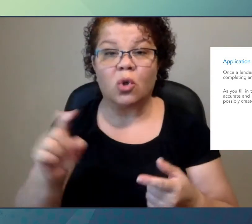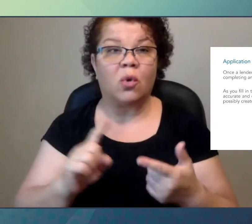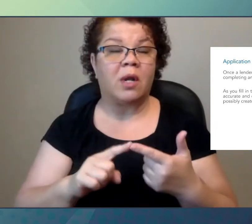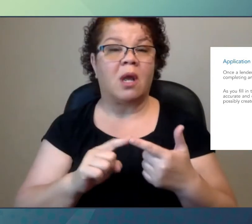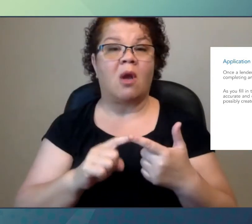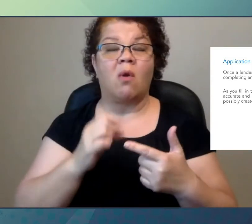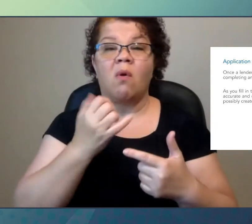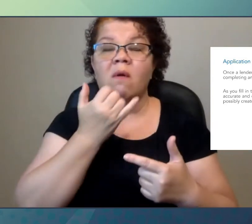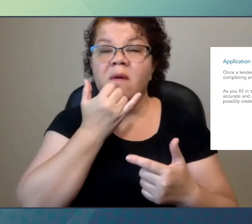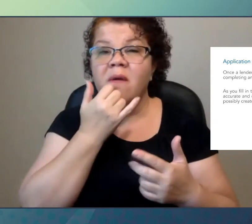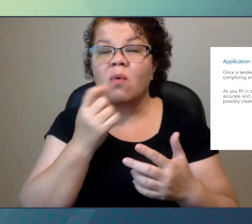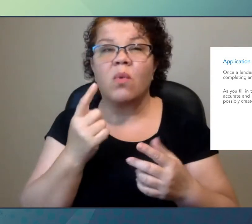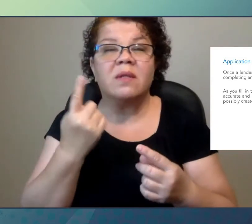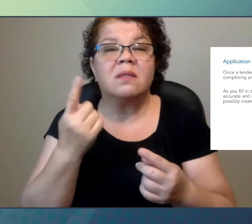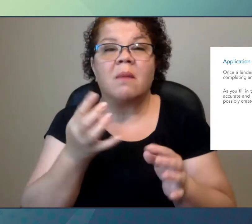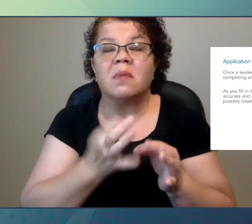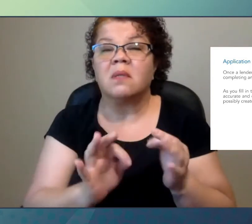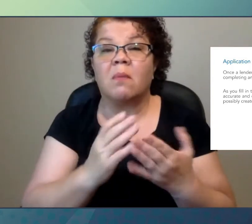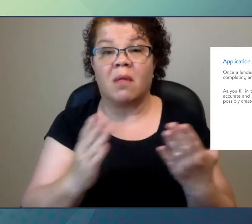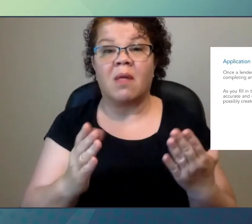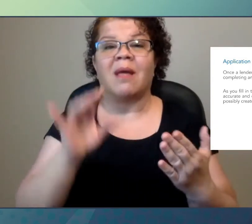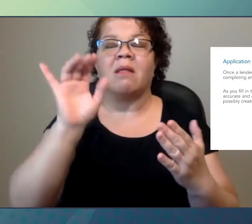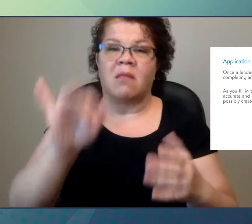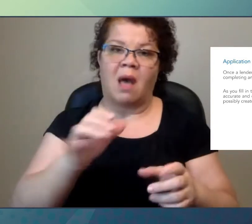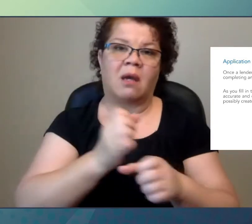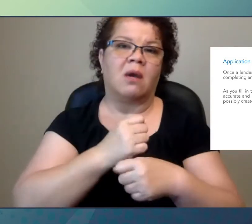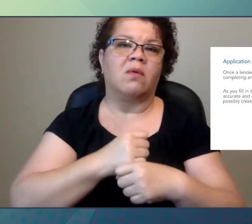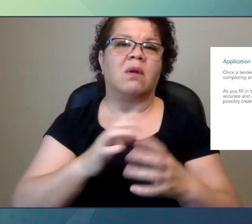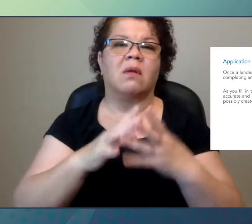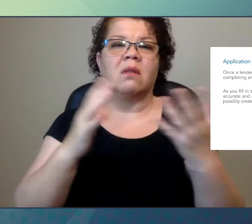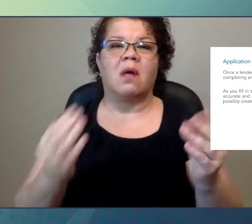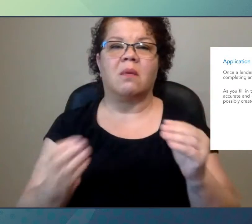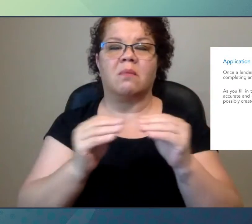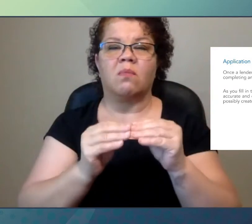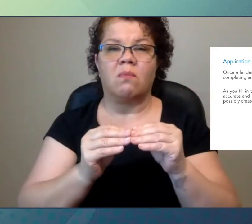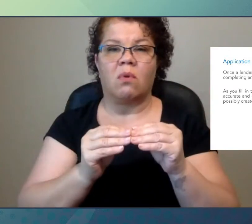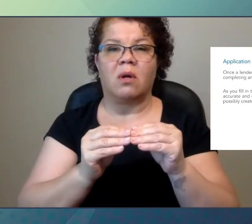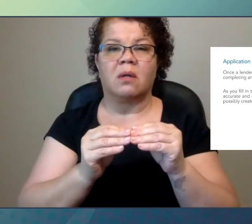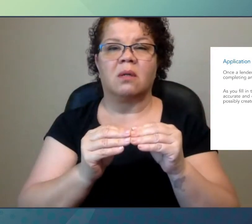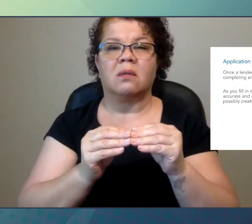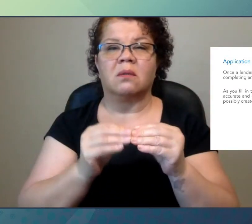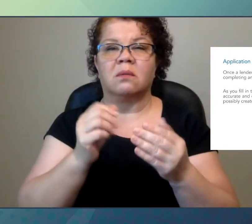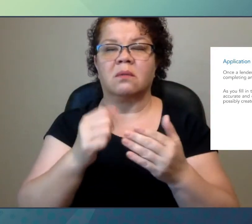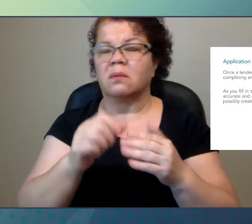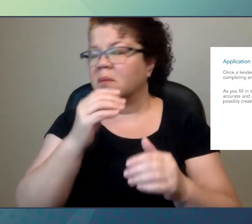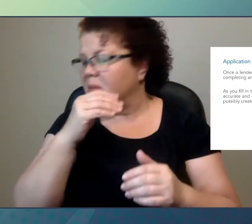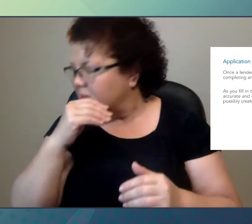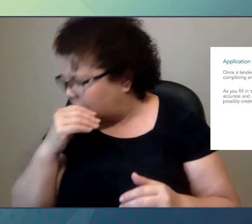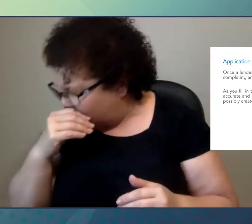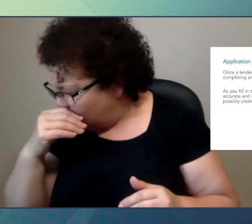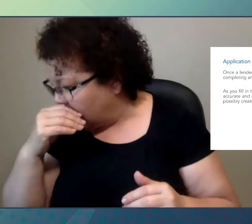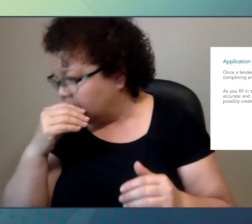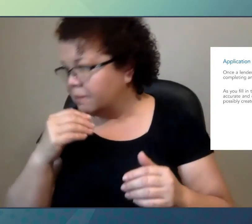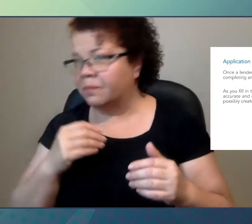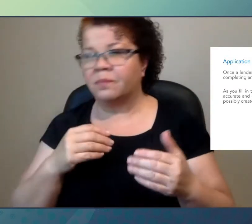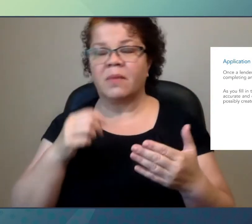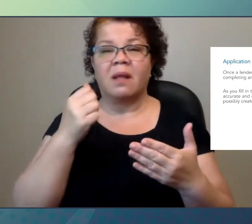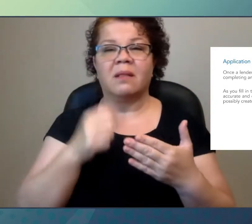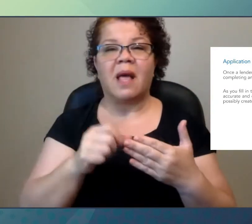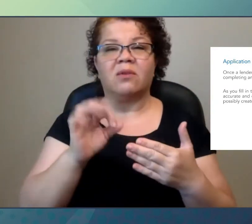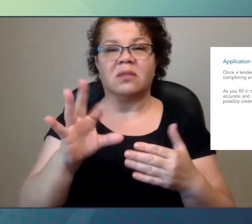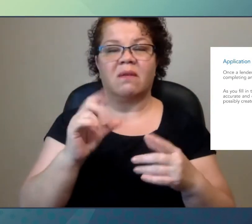warnings in the credit report, that could create a lot more letters of explanation that will need to be completed